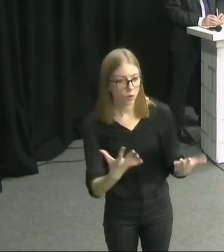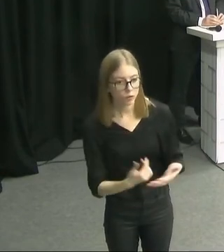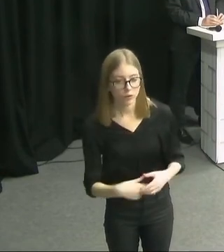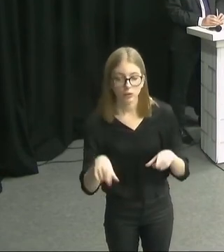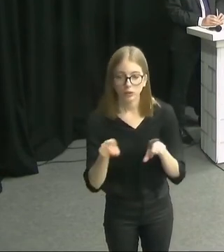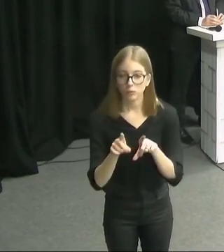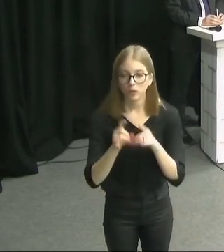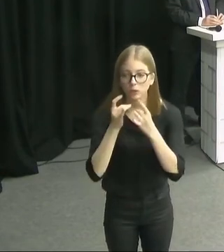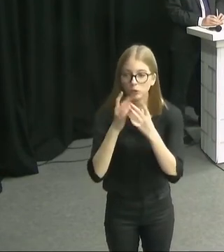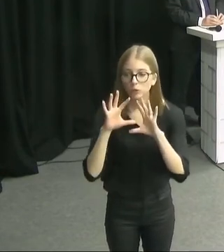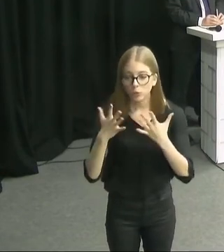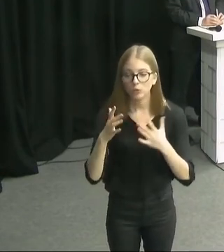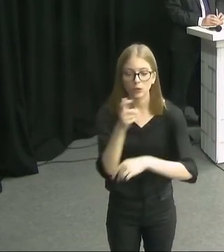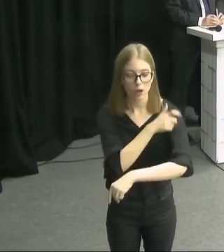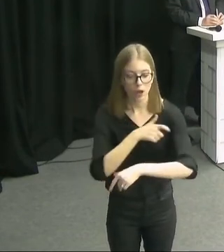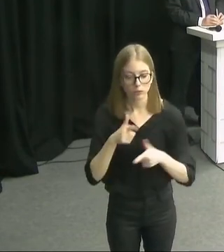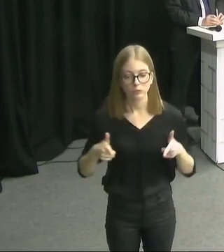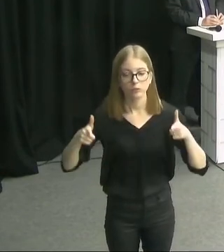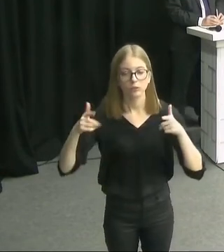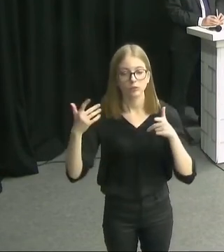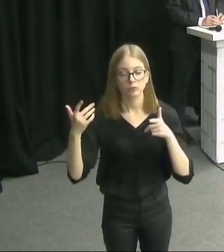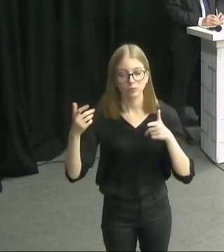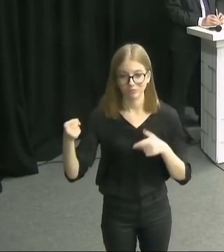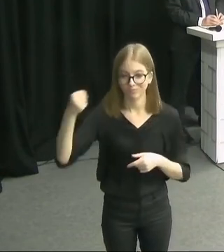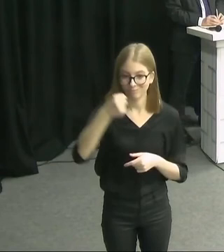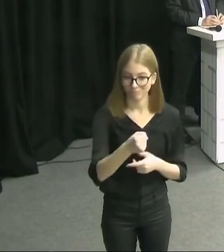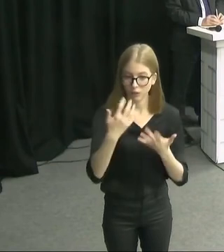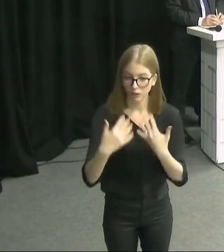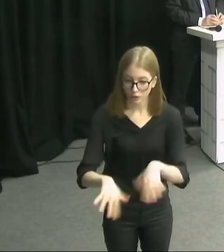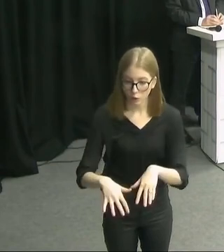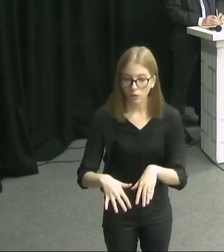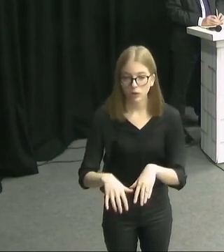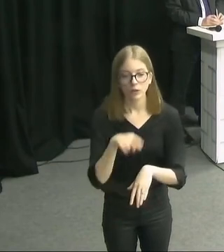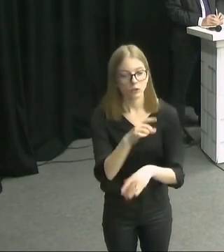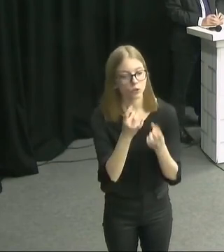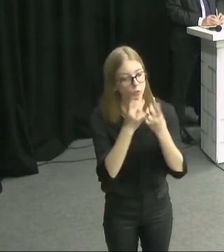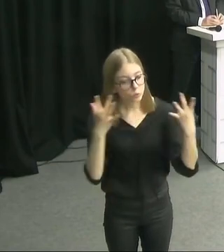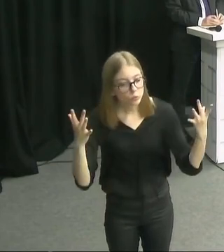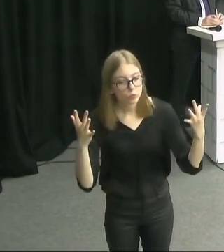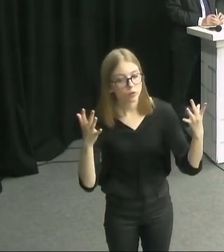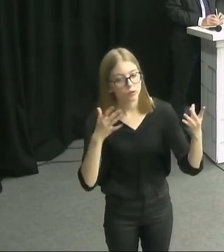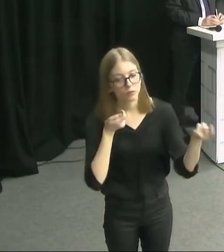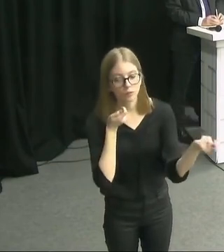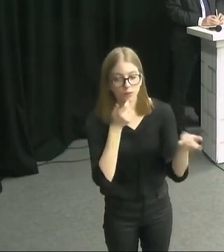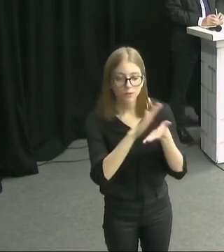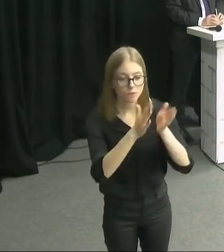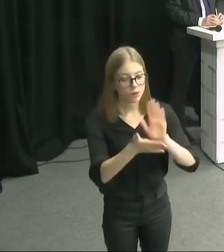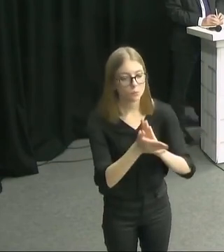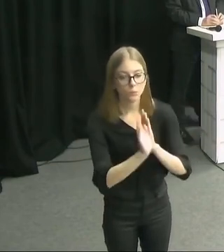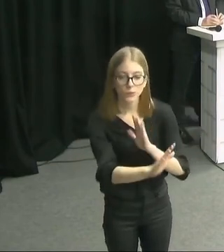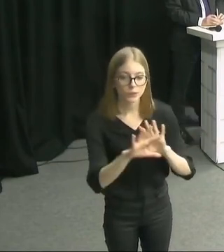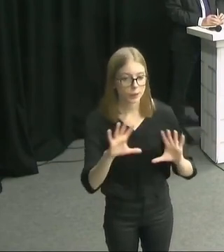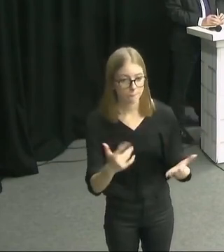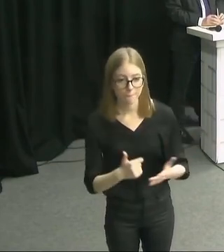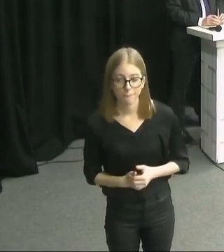Vilnius University? What importance would you give to cultural activities in Vilnius University in the years to come and probably